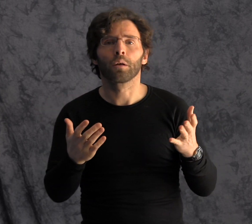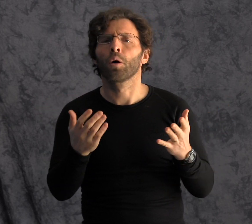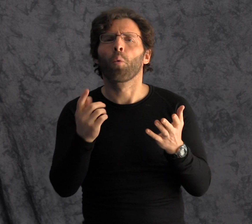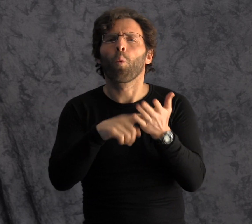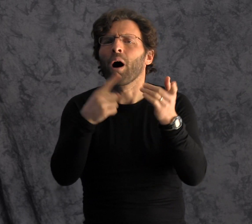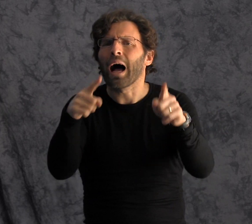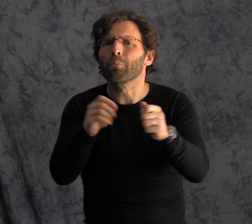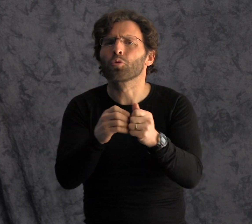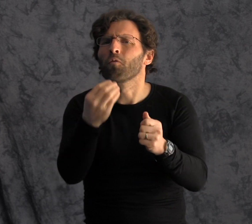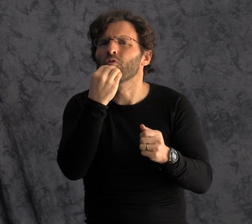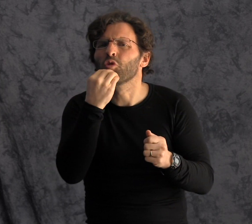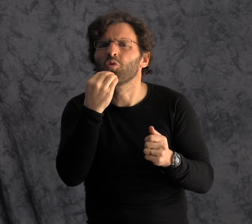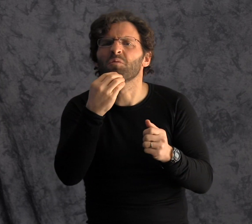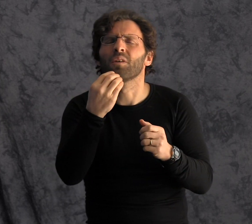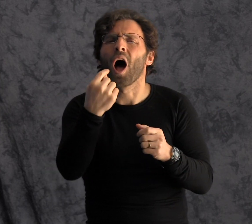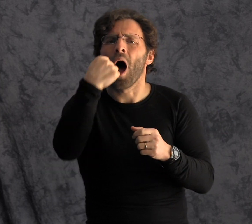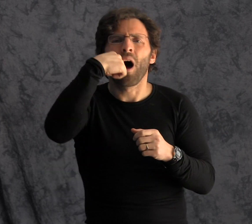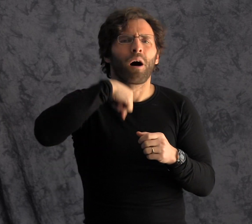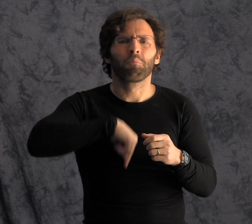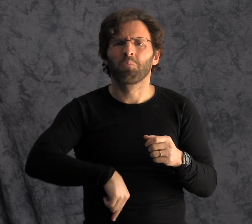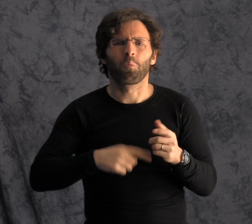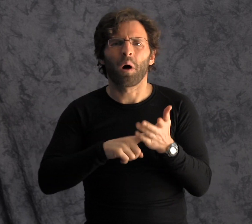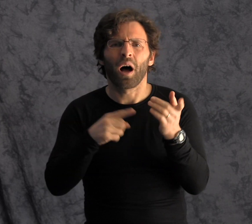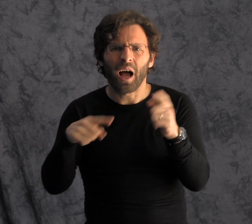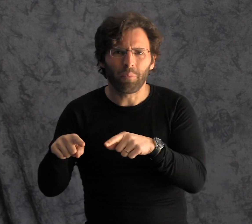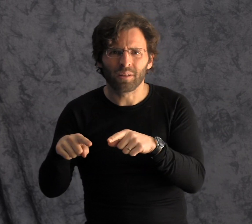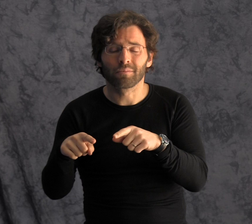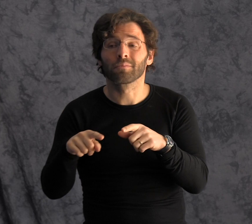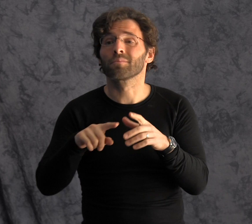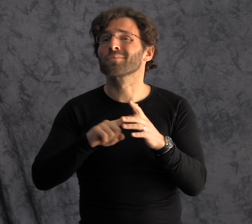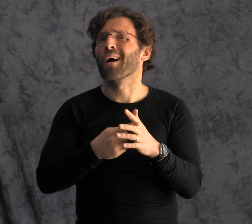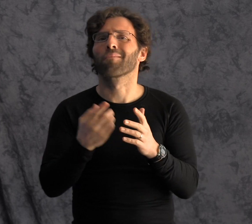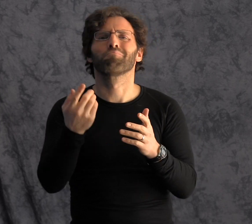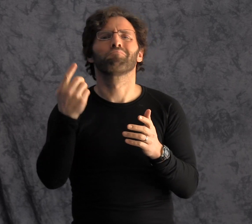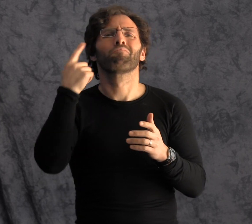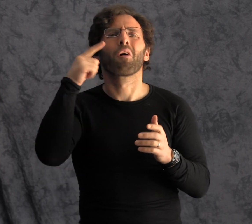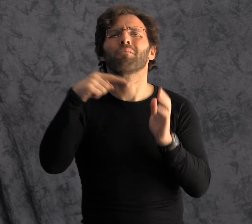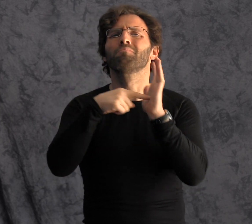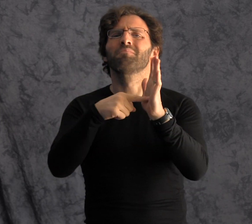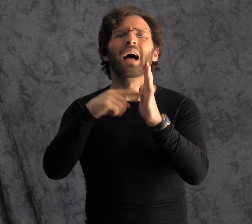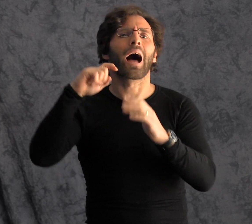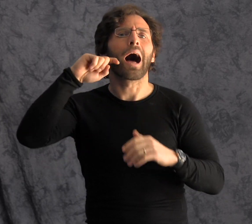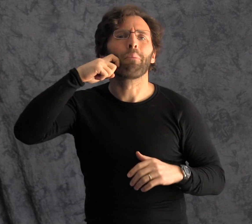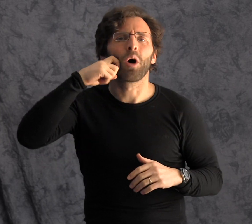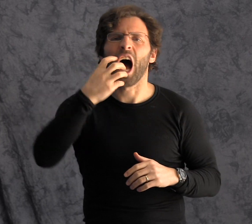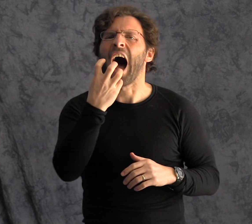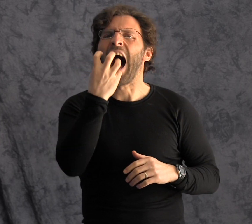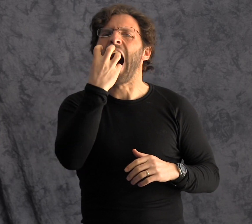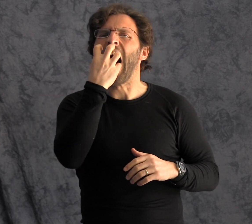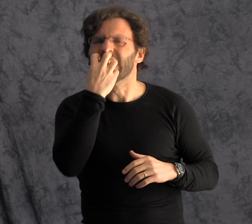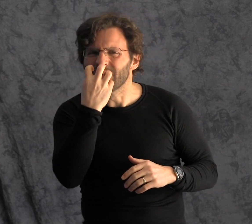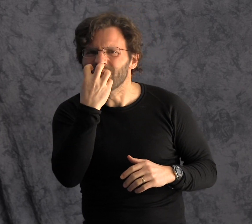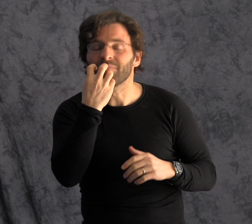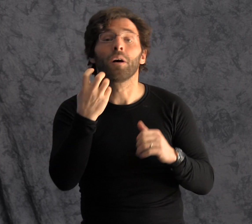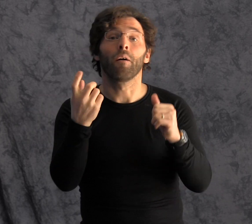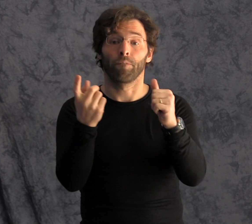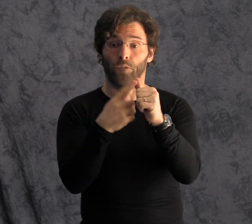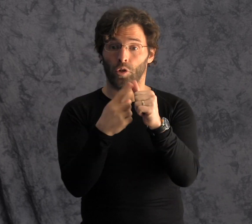Food or beverages come into the mouth, and that's where the digestive process starts. Your teeth are used, first of all, to physically break down food